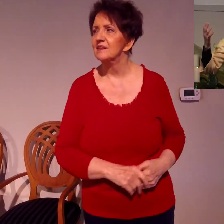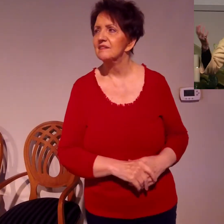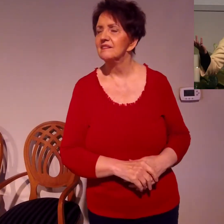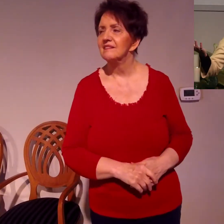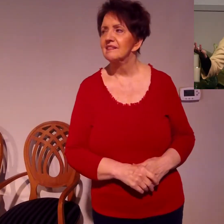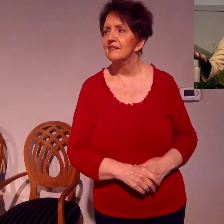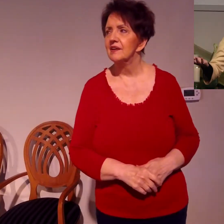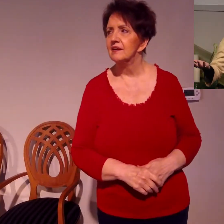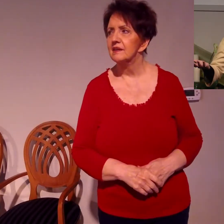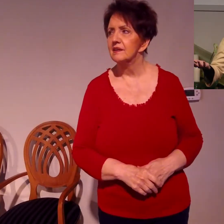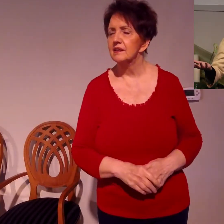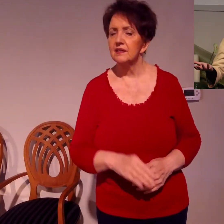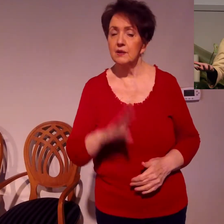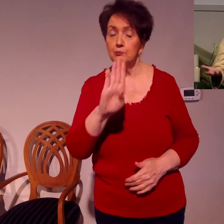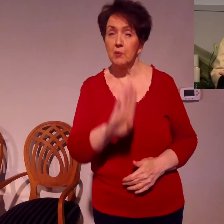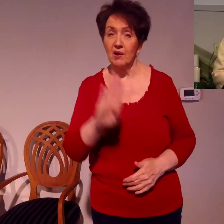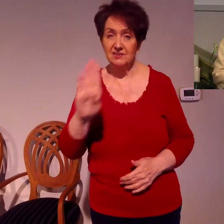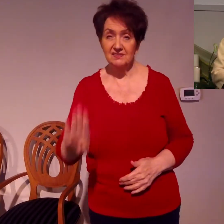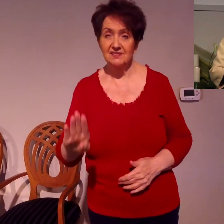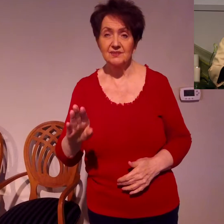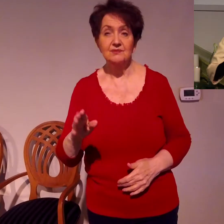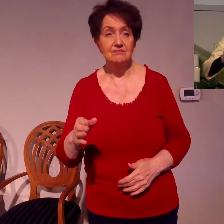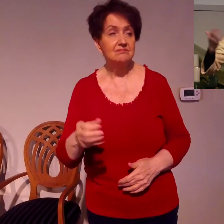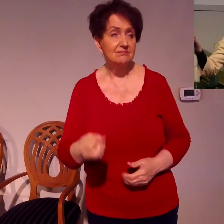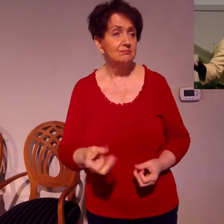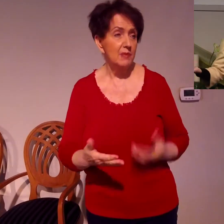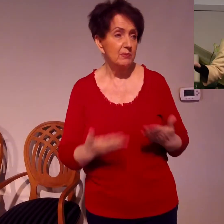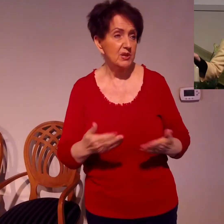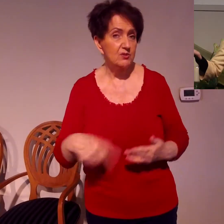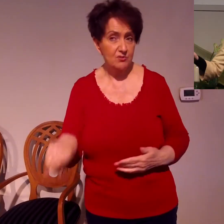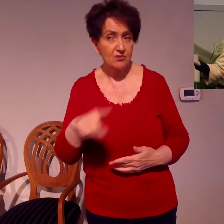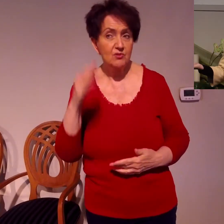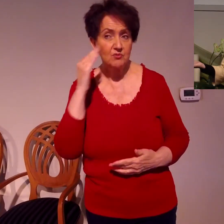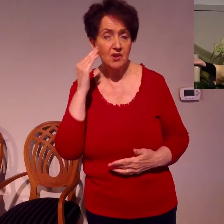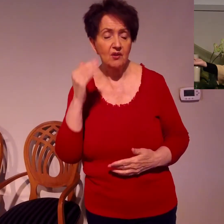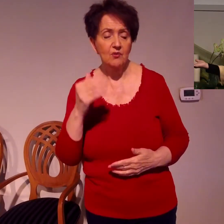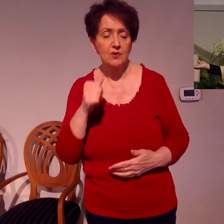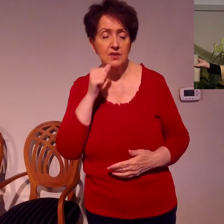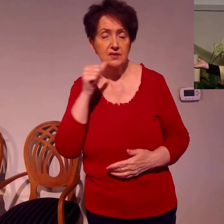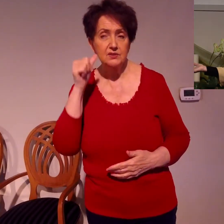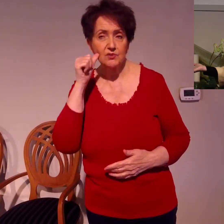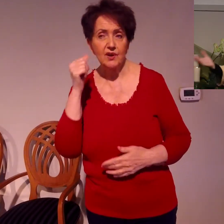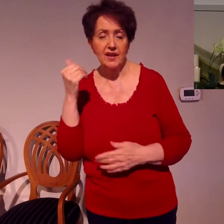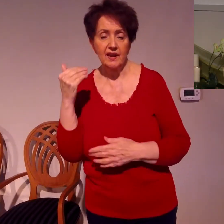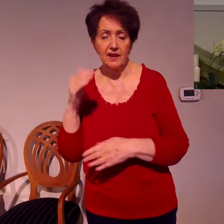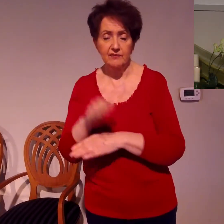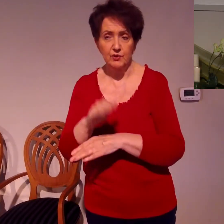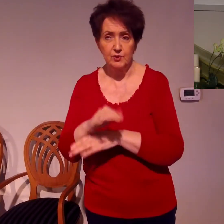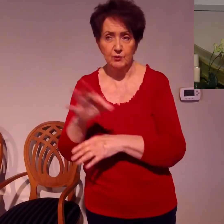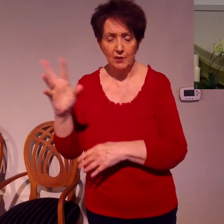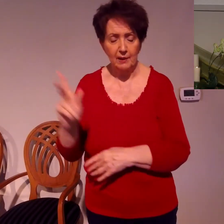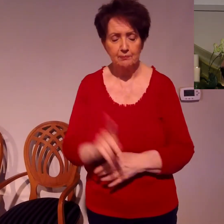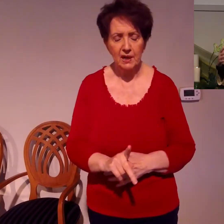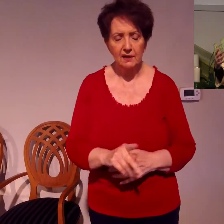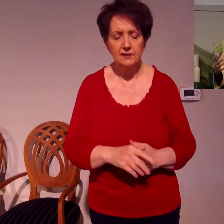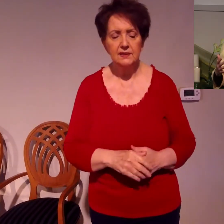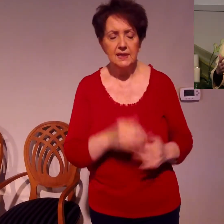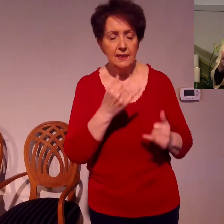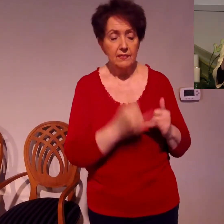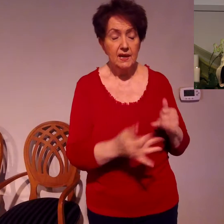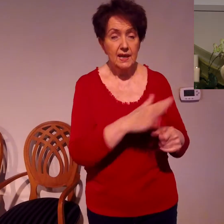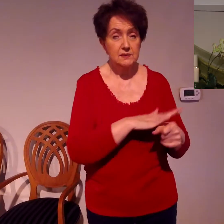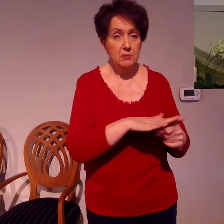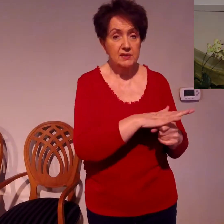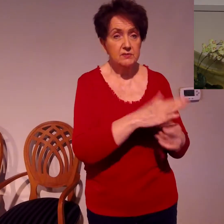We were in Boston, as many of you know, as of yesterday afternoon, and the last place we stopped